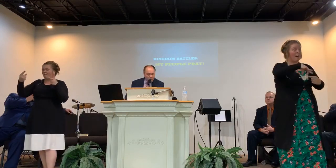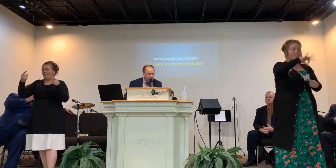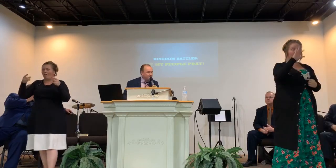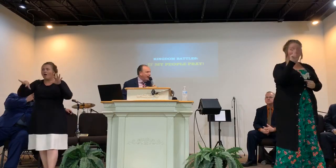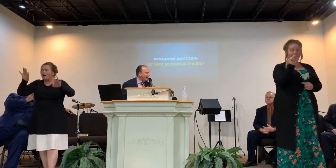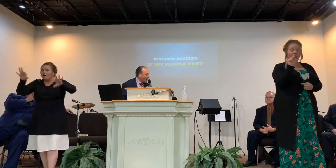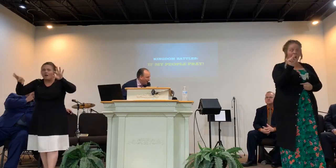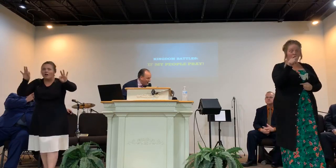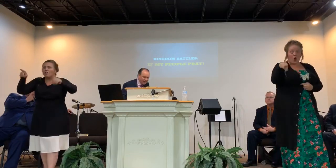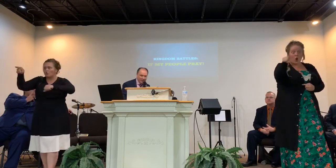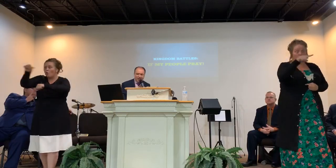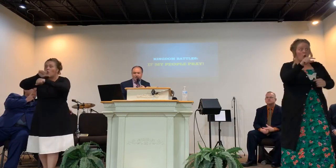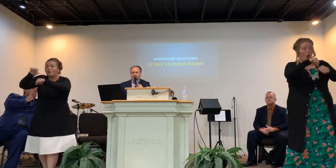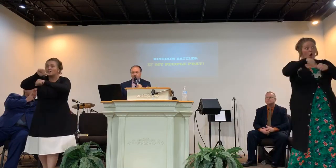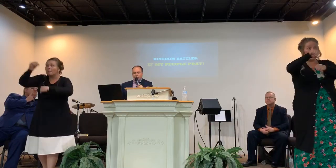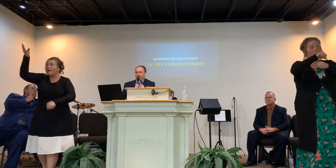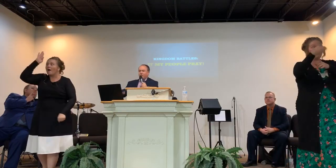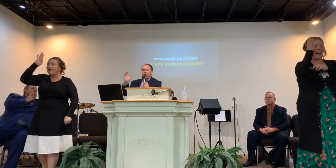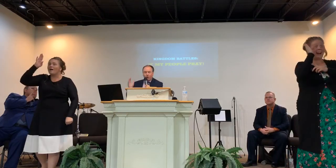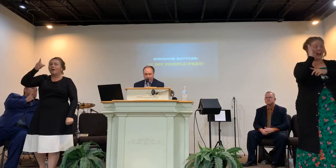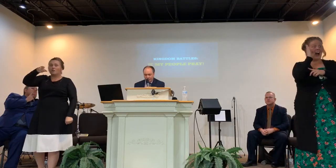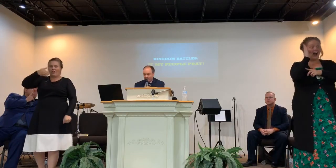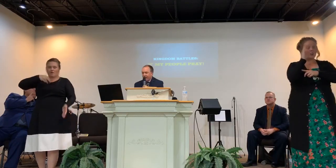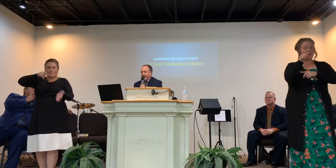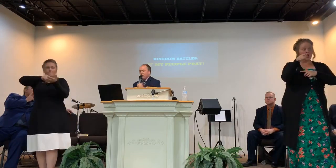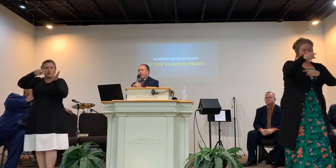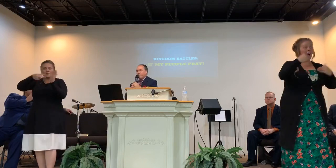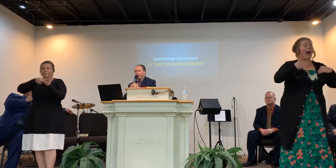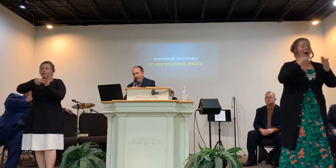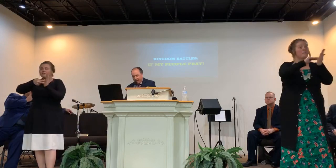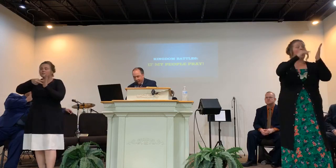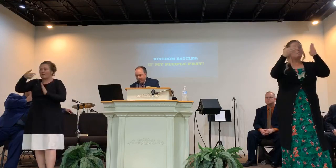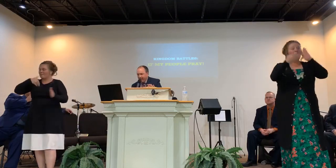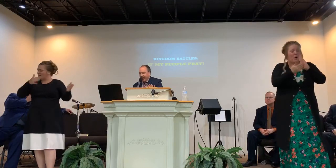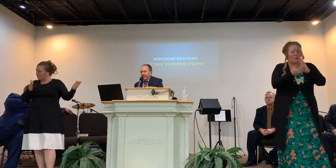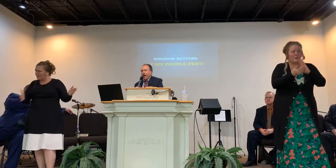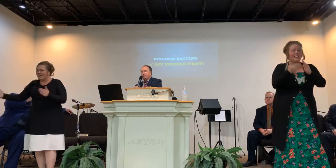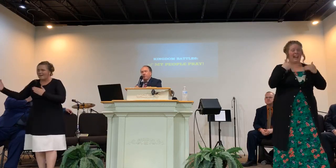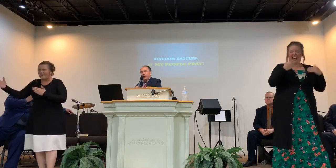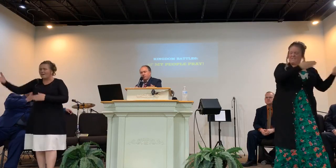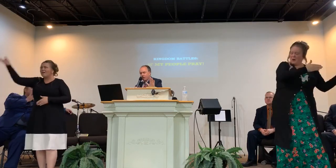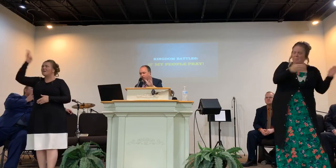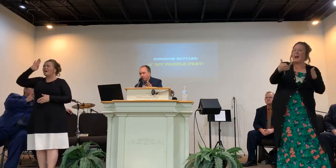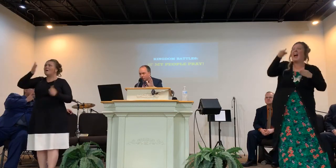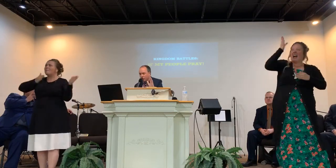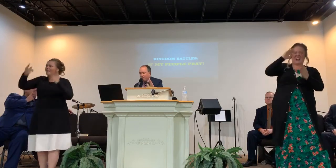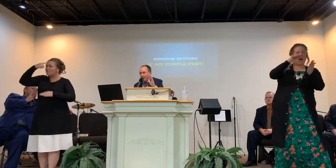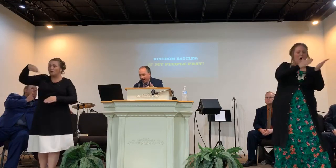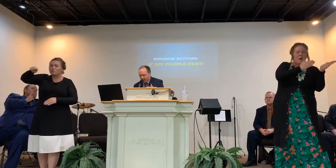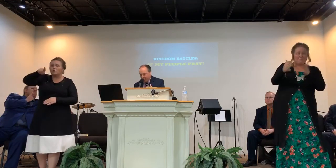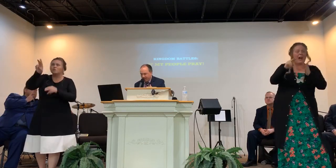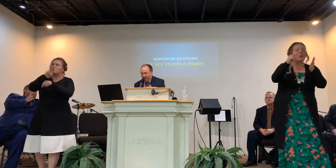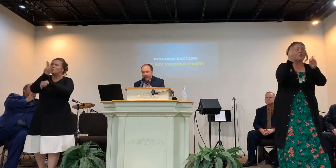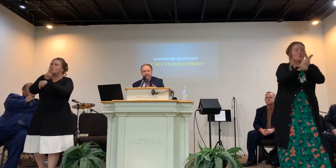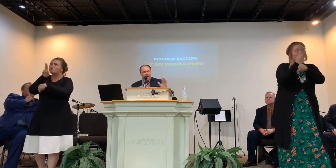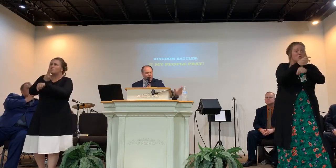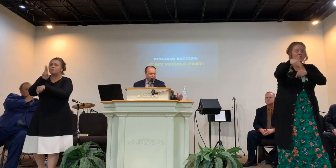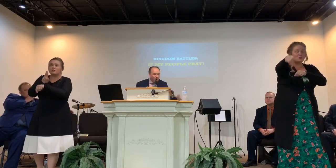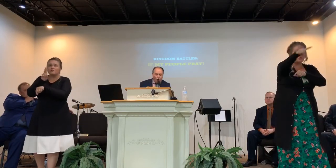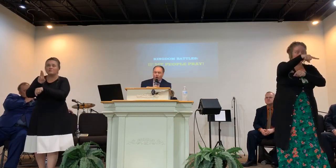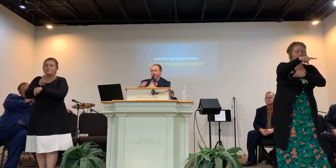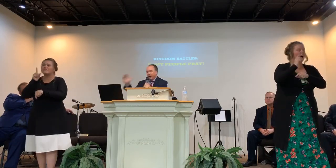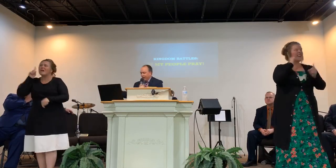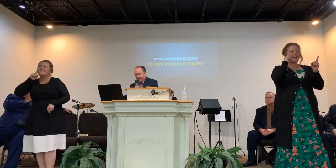are anointed by God, that you have a purpose and you have a plan, and God plans to use you mightily,